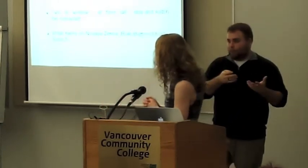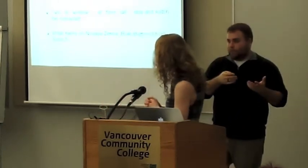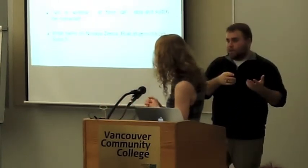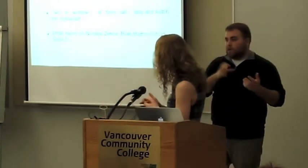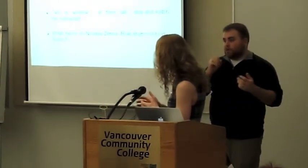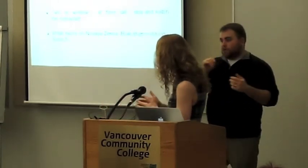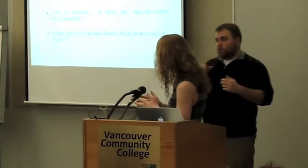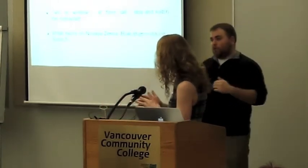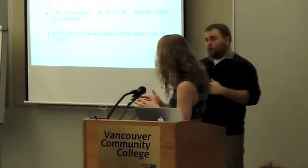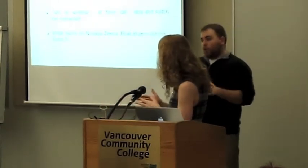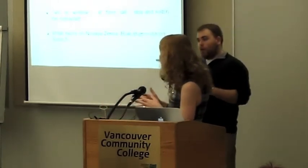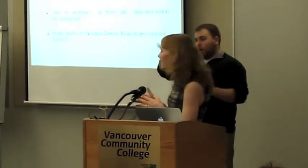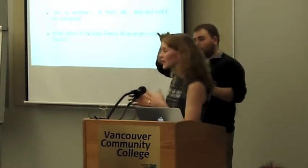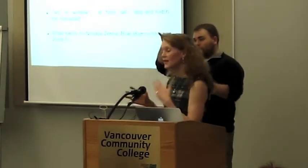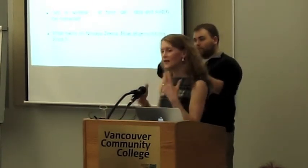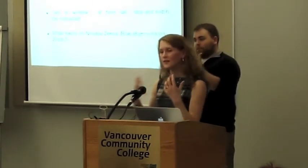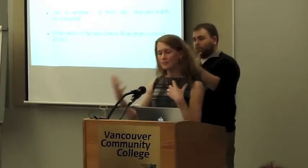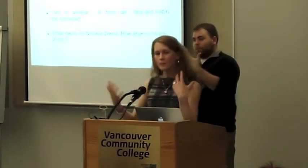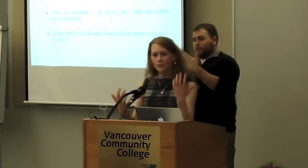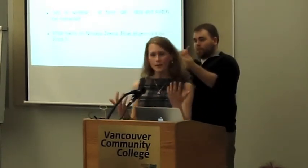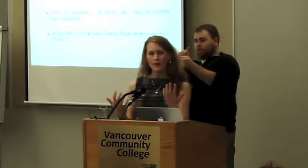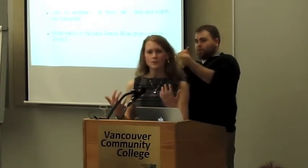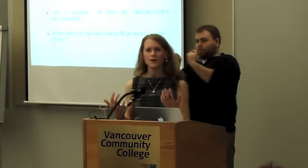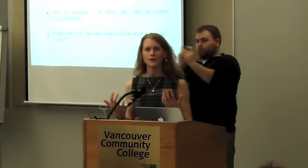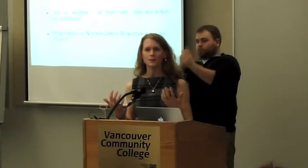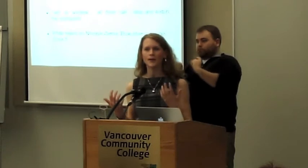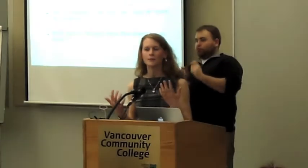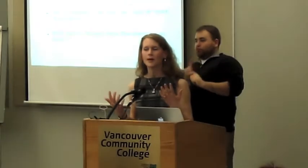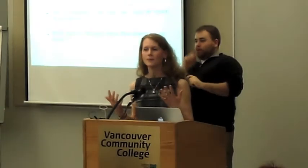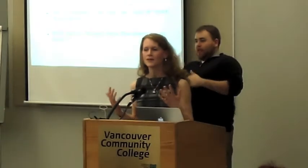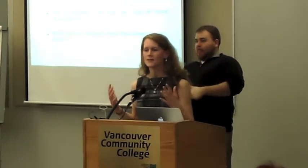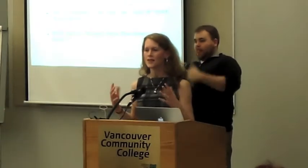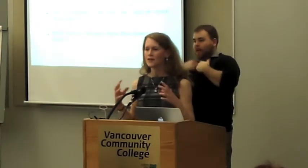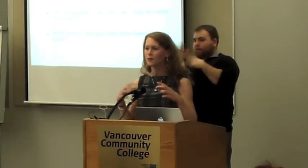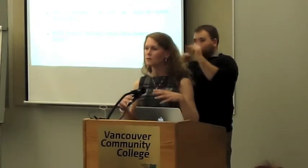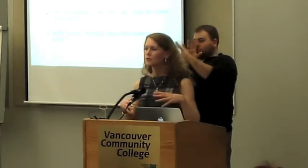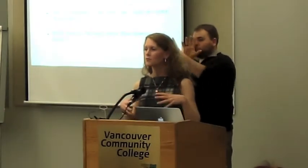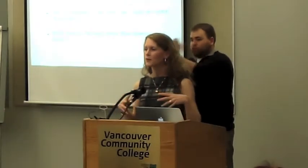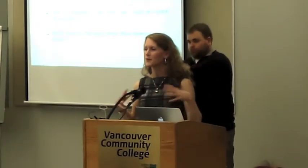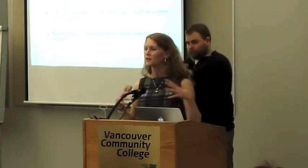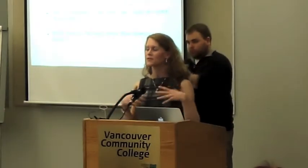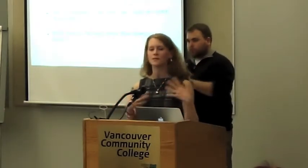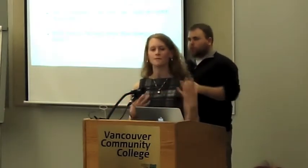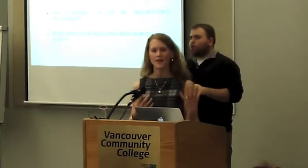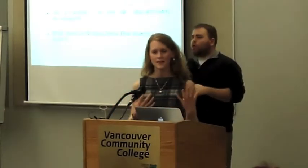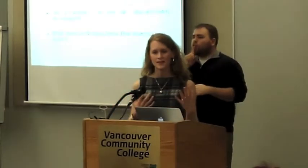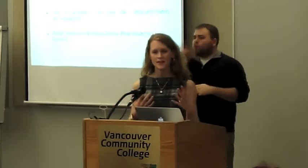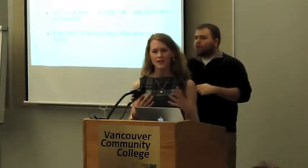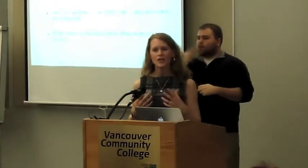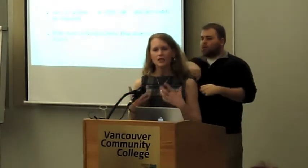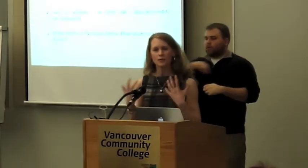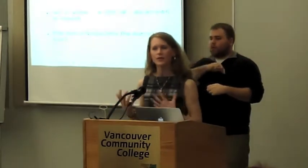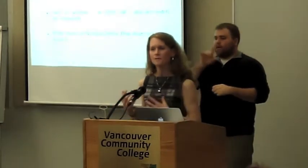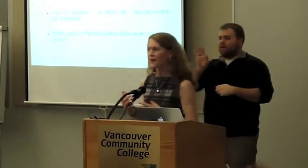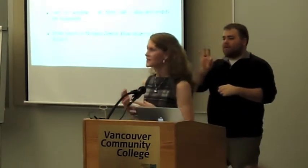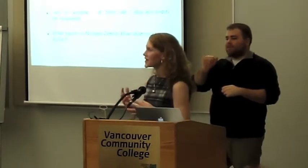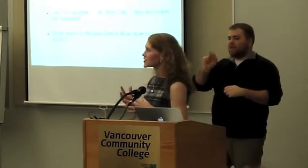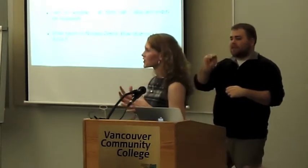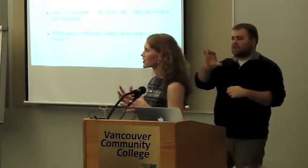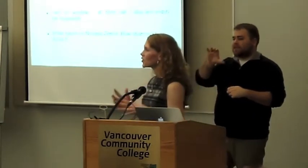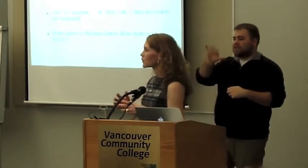that engage us. But the best way to explain it might be to say that we move from an interest in fantasy to